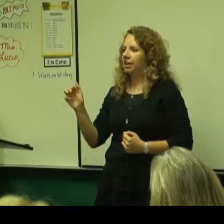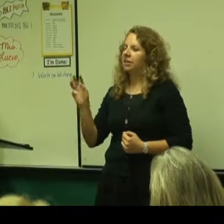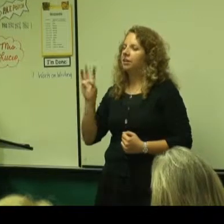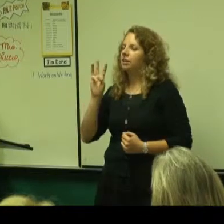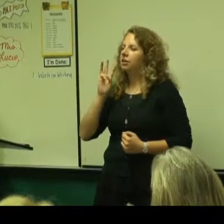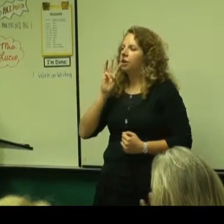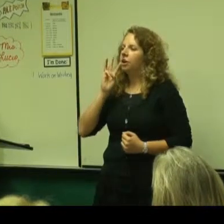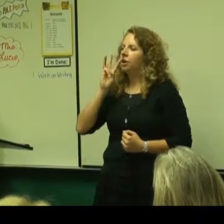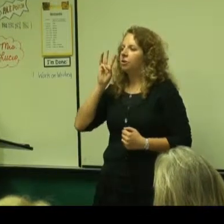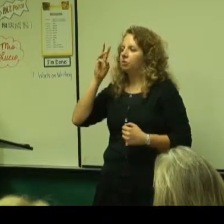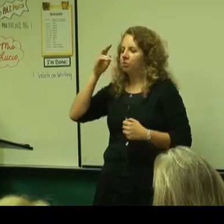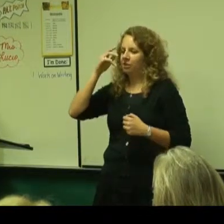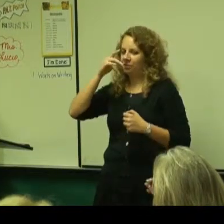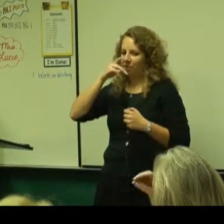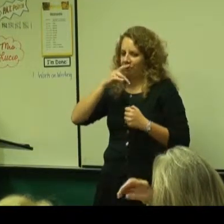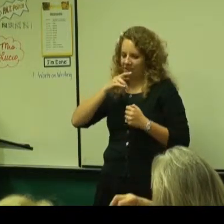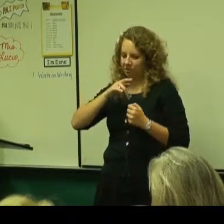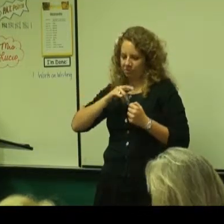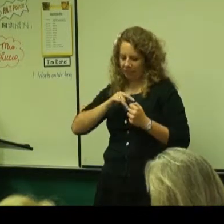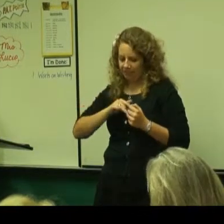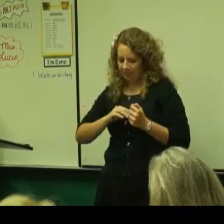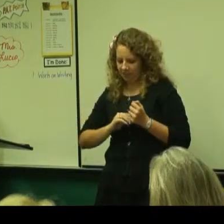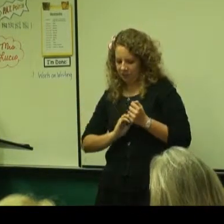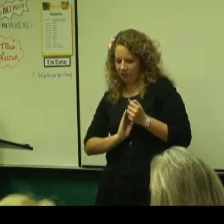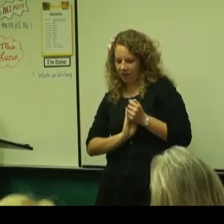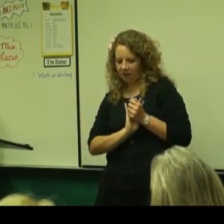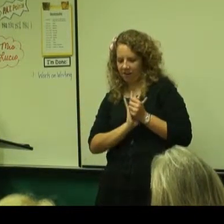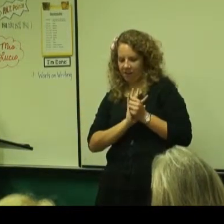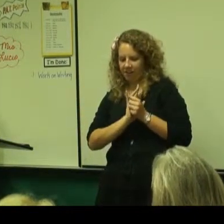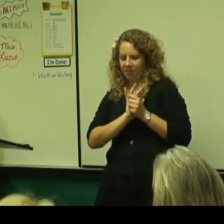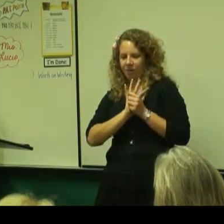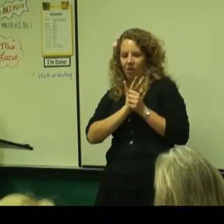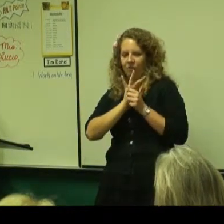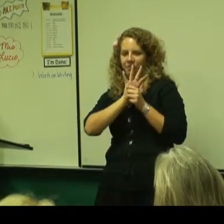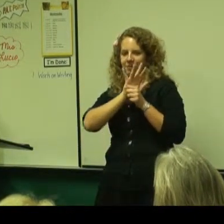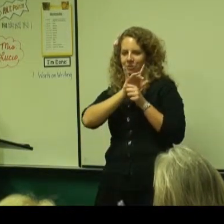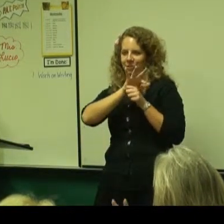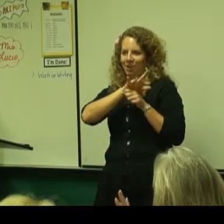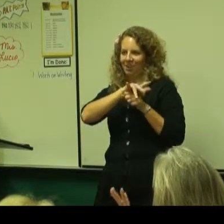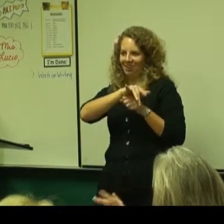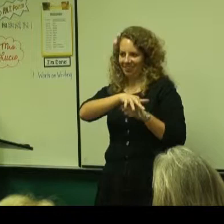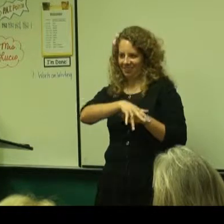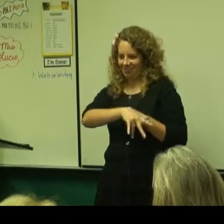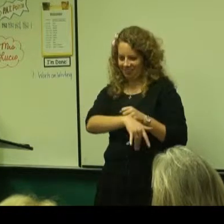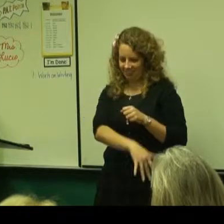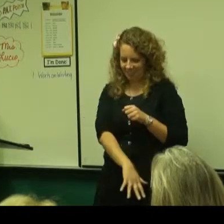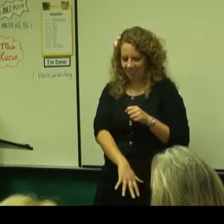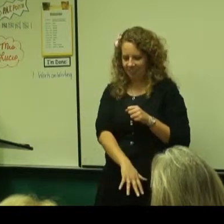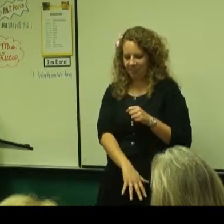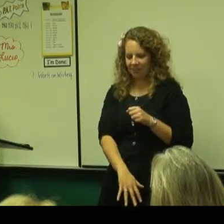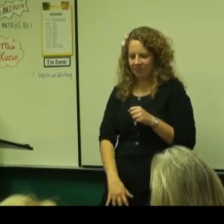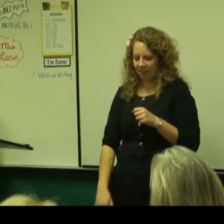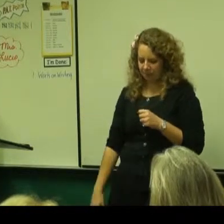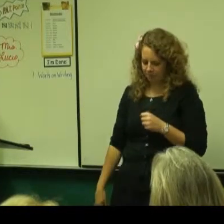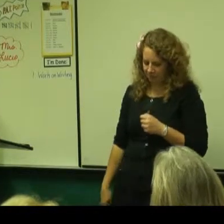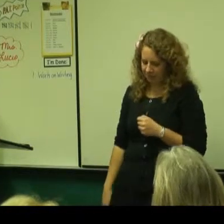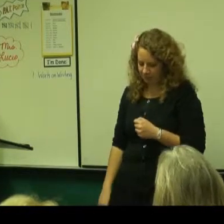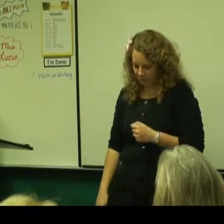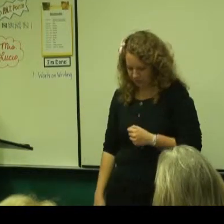like a river that's going like down into your heart and then overflows your heart. Love is like a river that flows